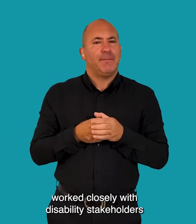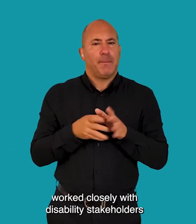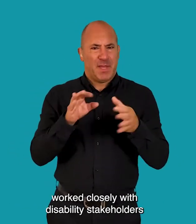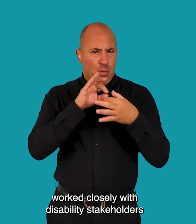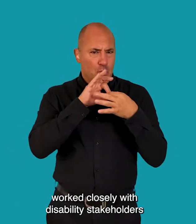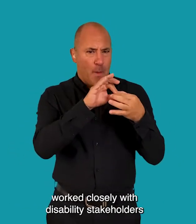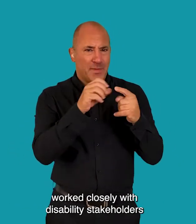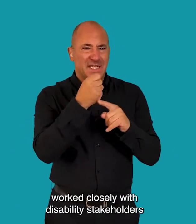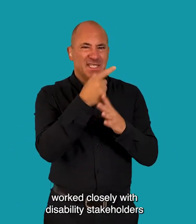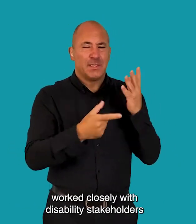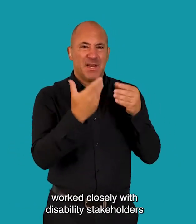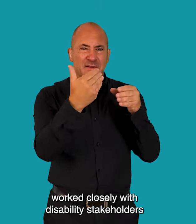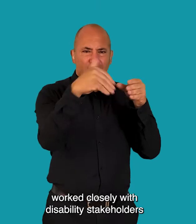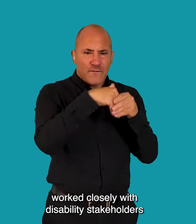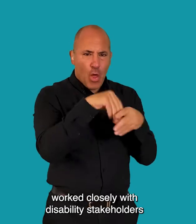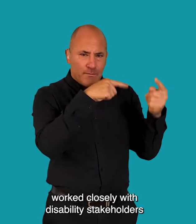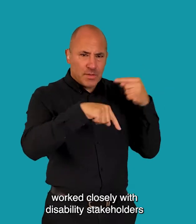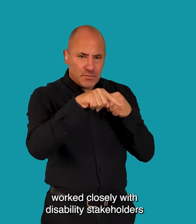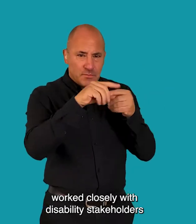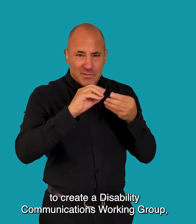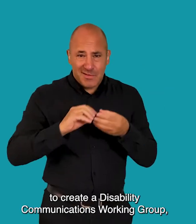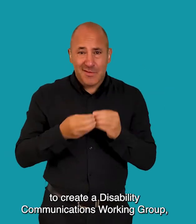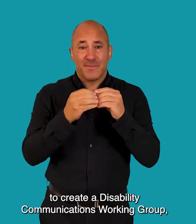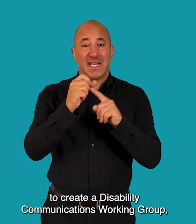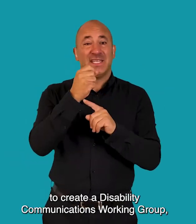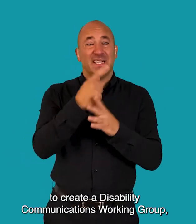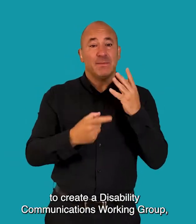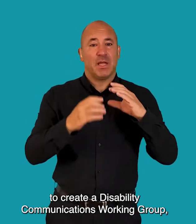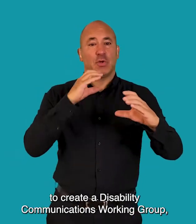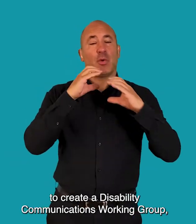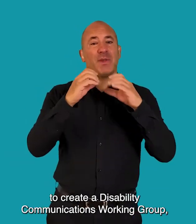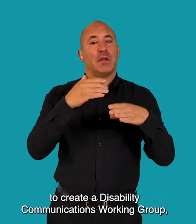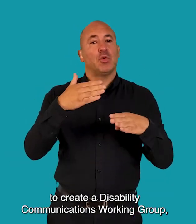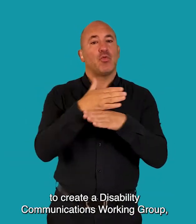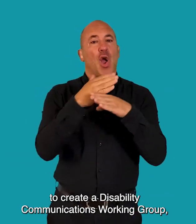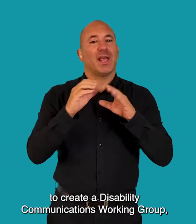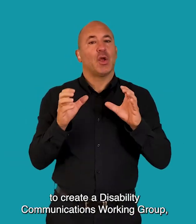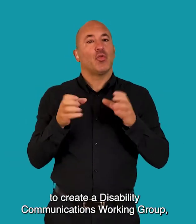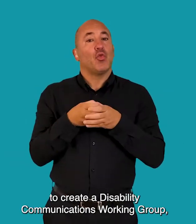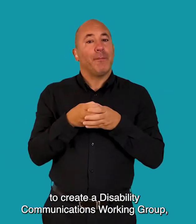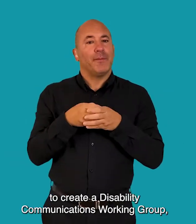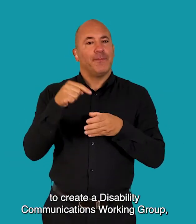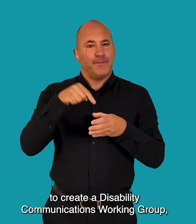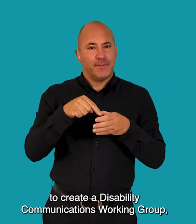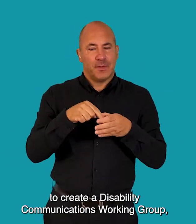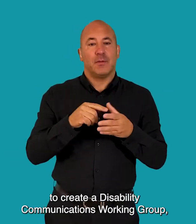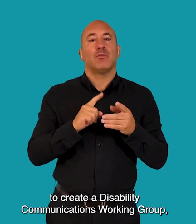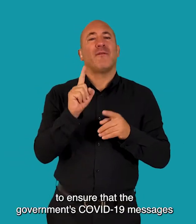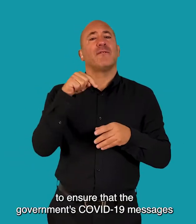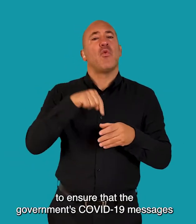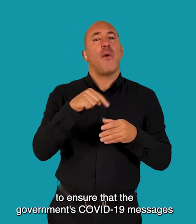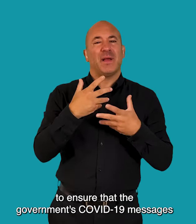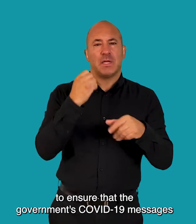closely with disability stakeholders to create a Disability Communications Working Group to ensure that the